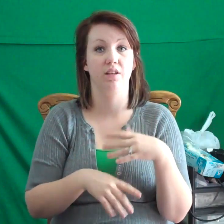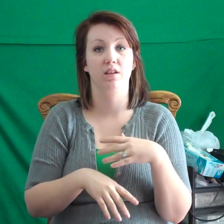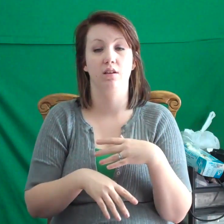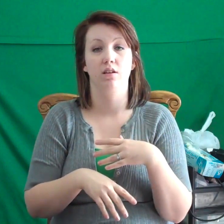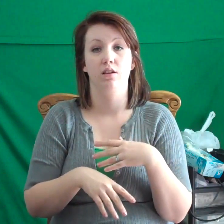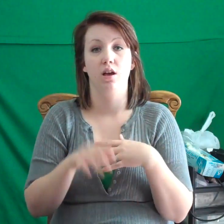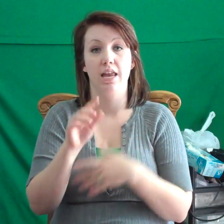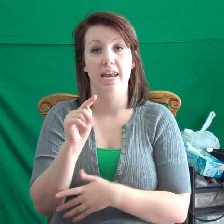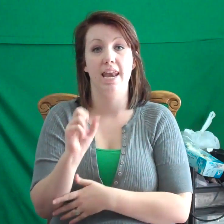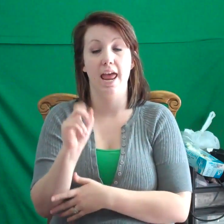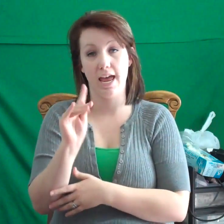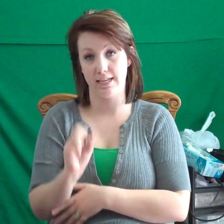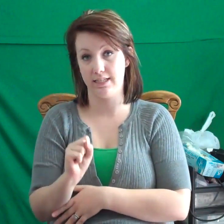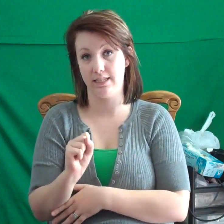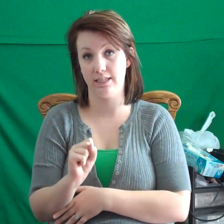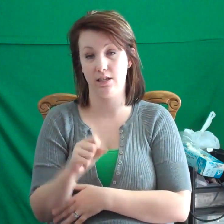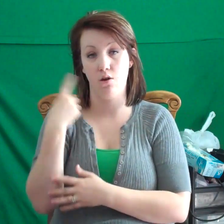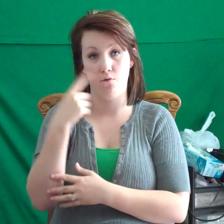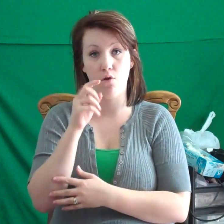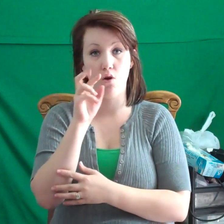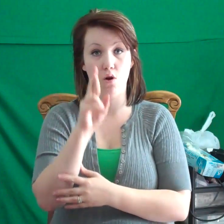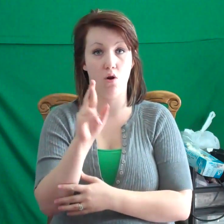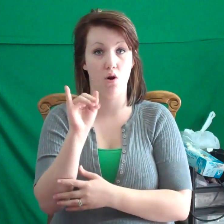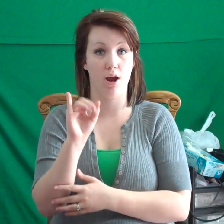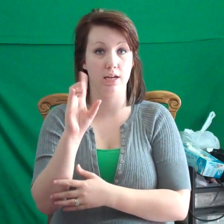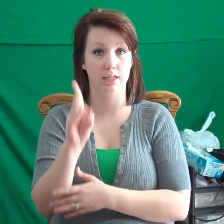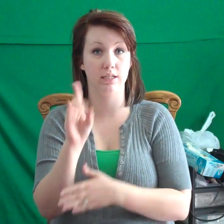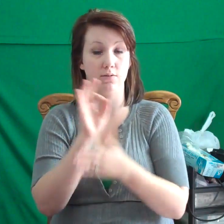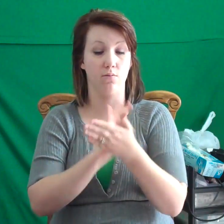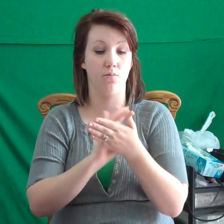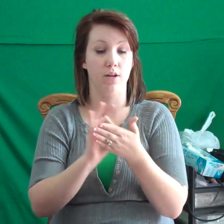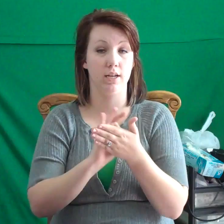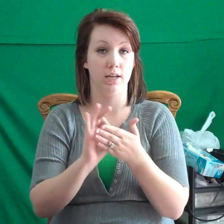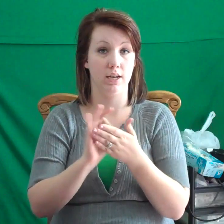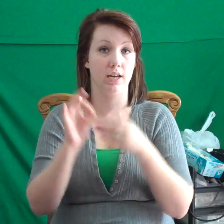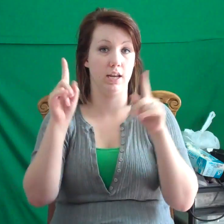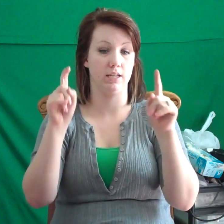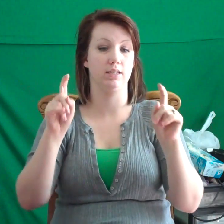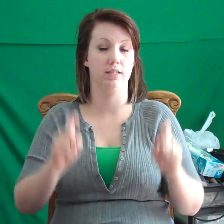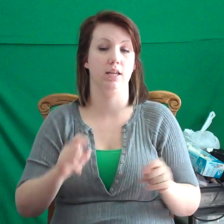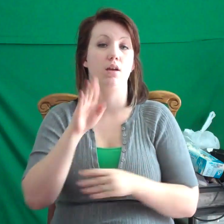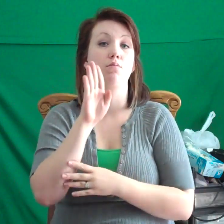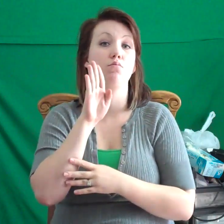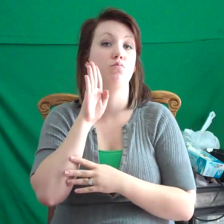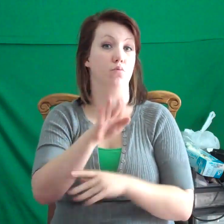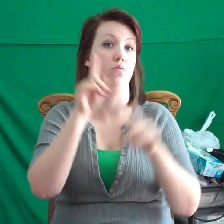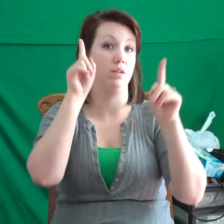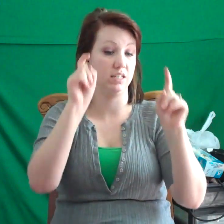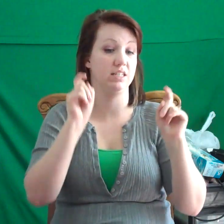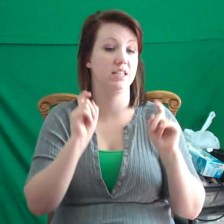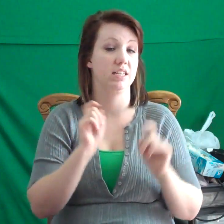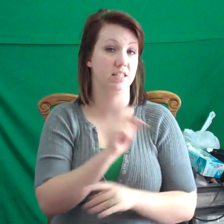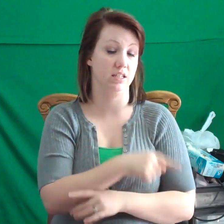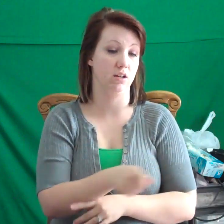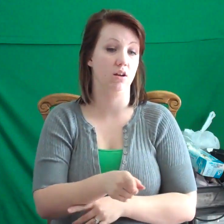on RID's written exam that you're going to be tested on. Okay, so task number 8 says